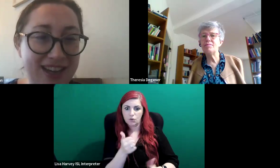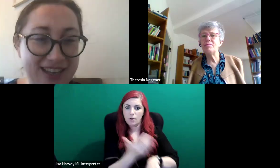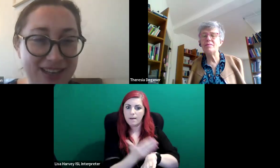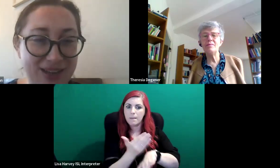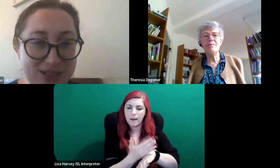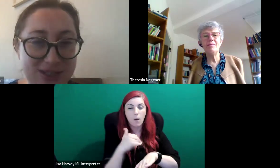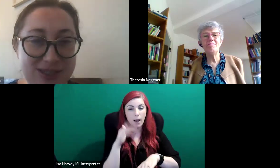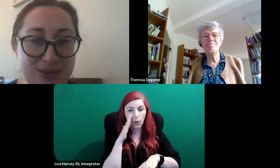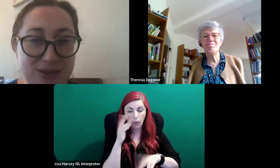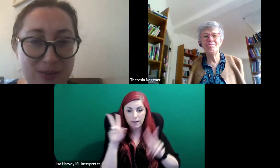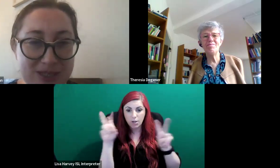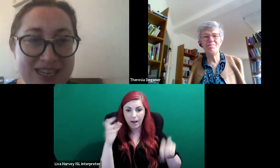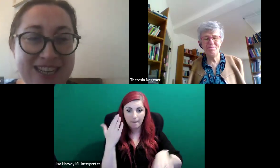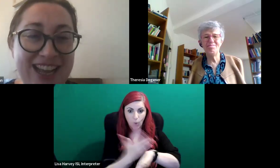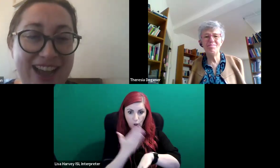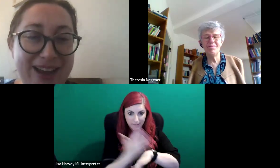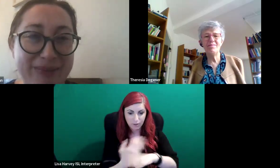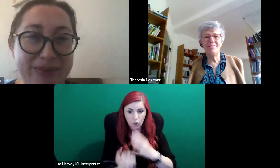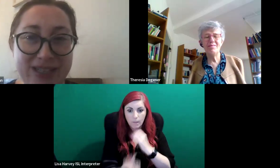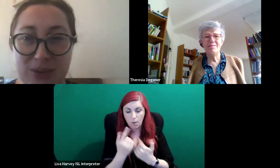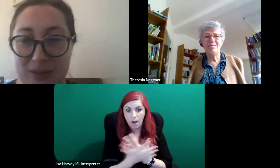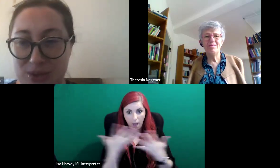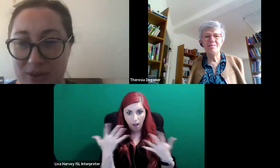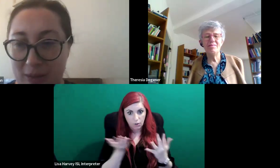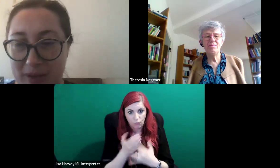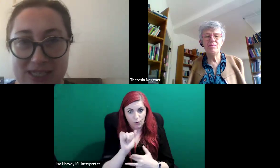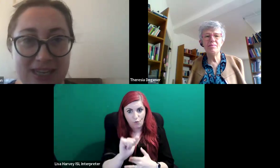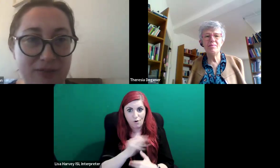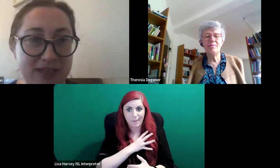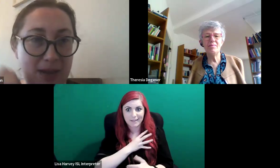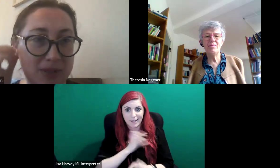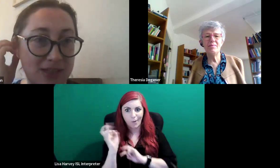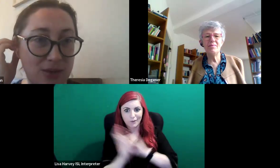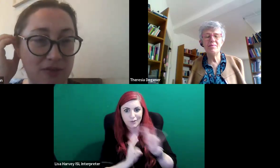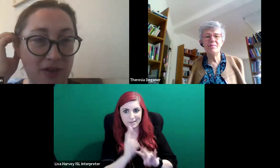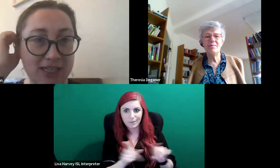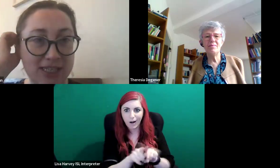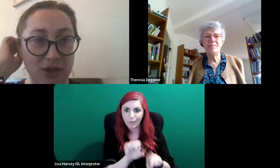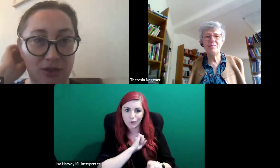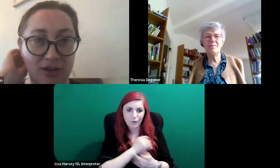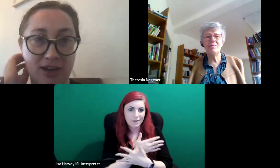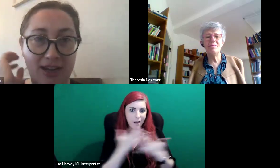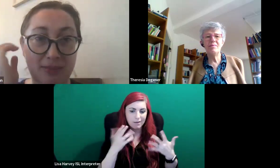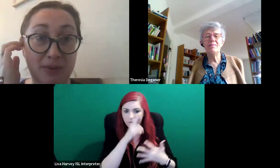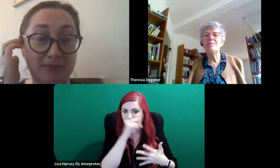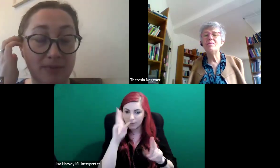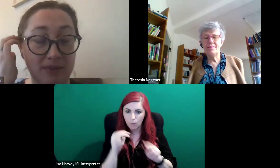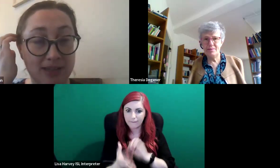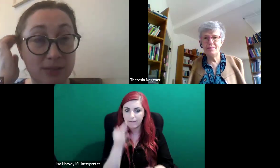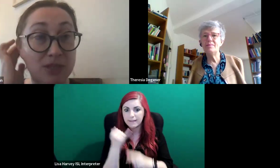lot, Theresia, in the questions to the committee. And so I'm sure there are plenty of examples that you can find in